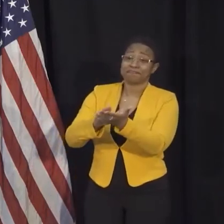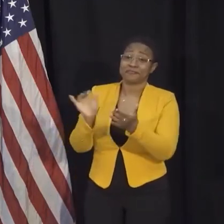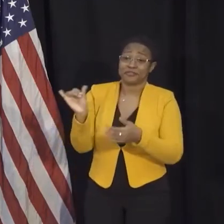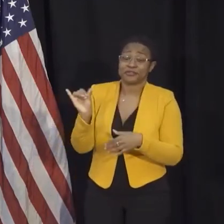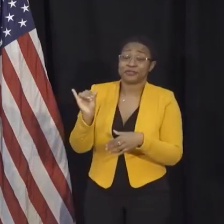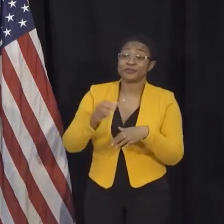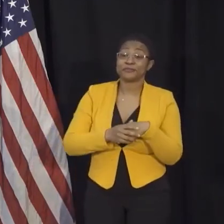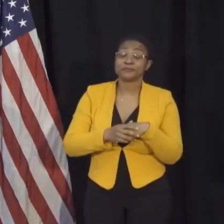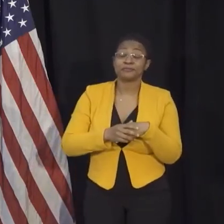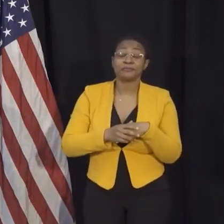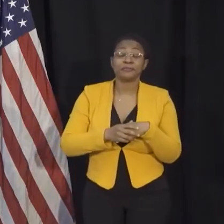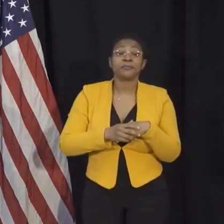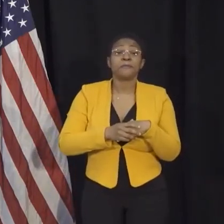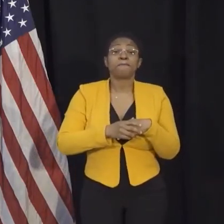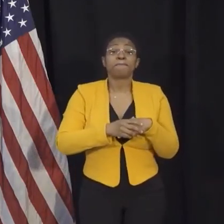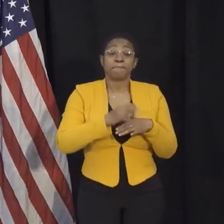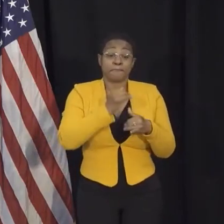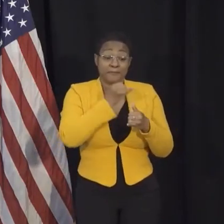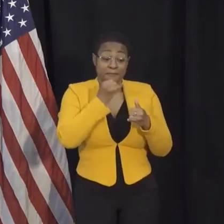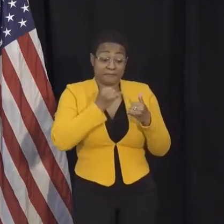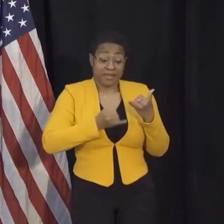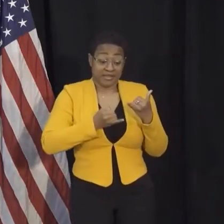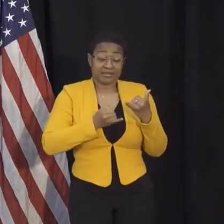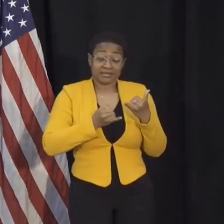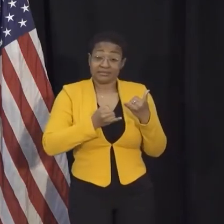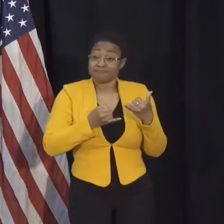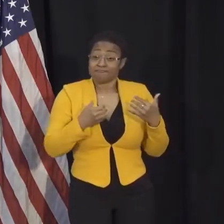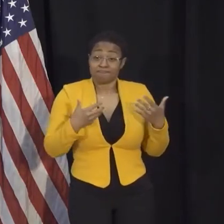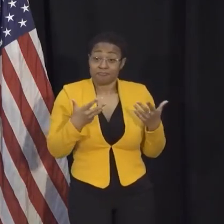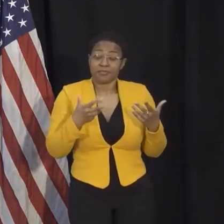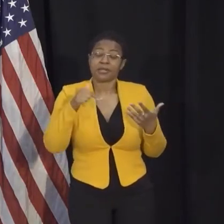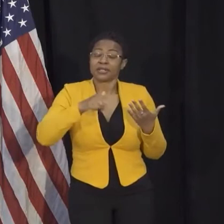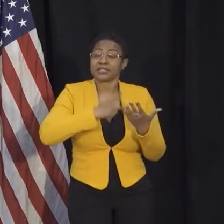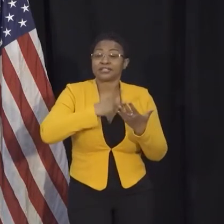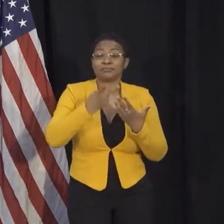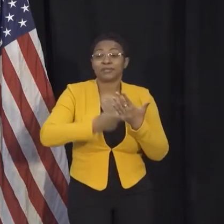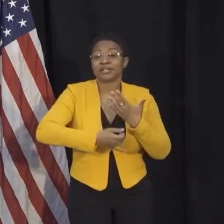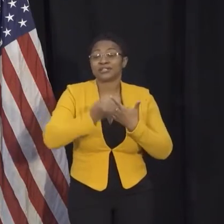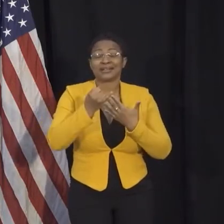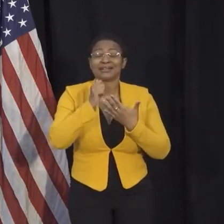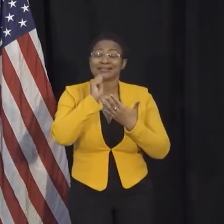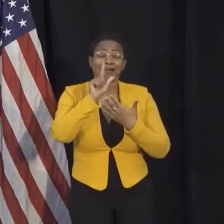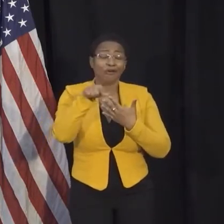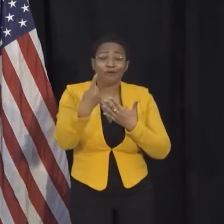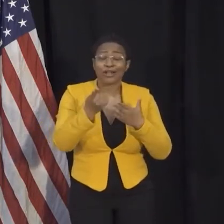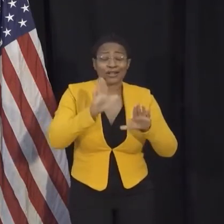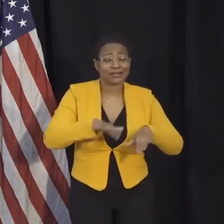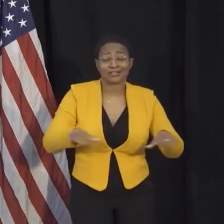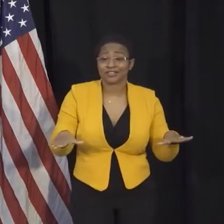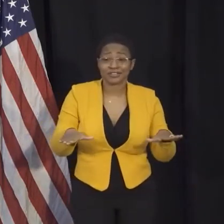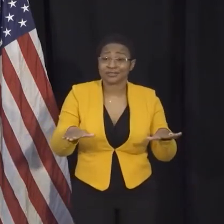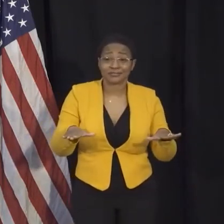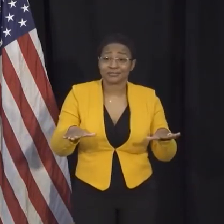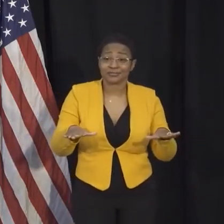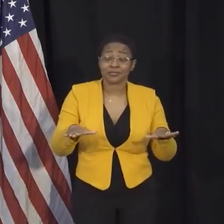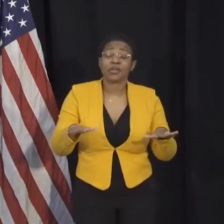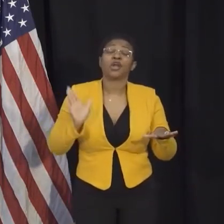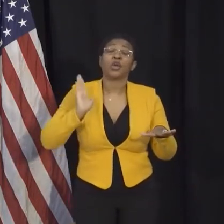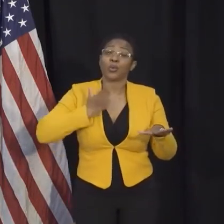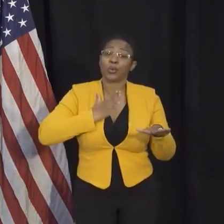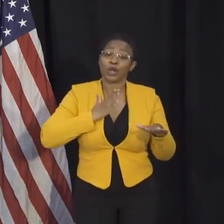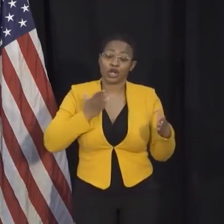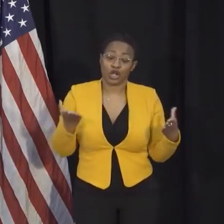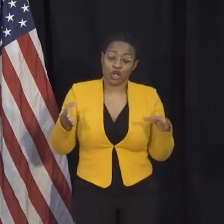Lastly, I just would say this. This project is bigger than just our children. It's about closing the